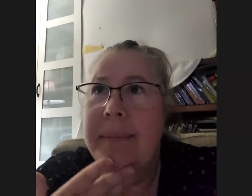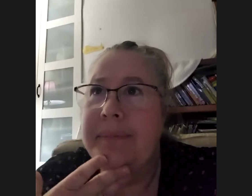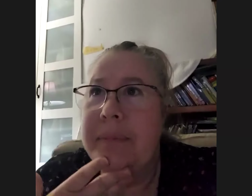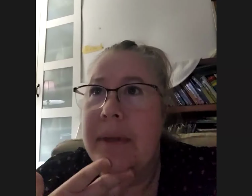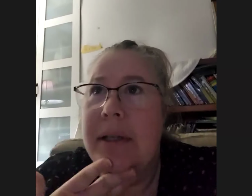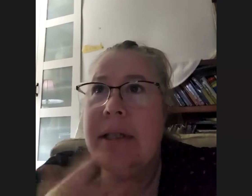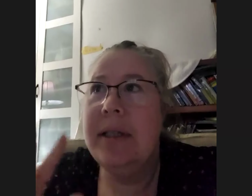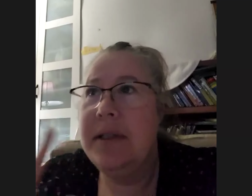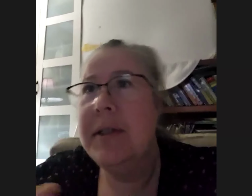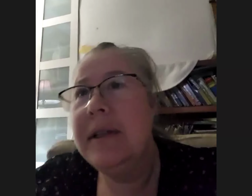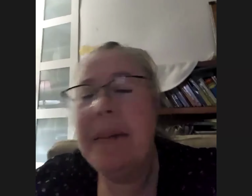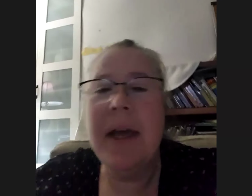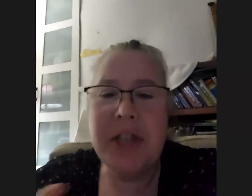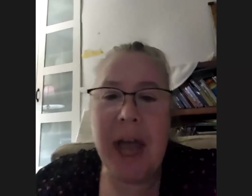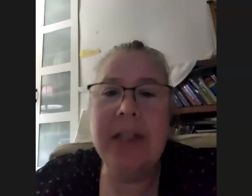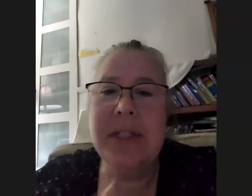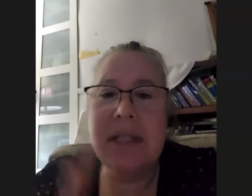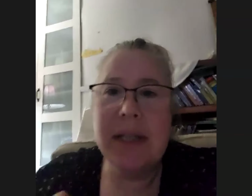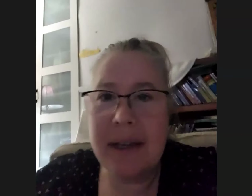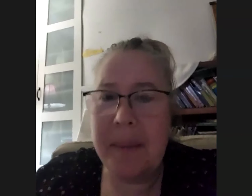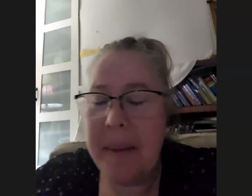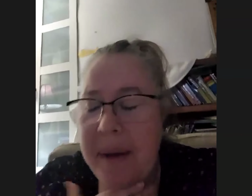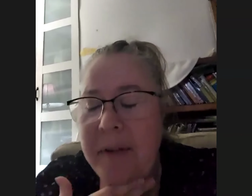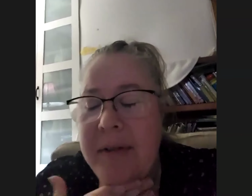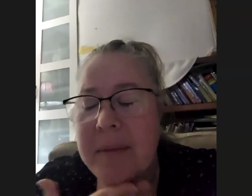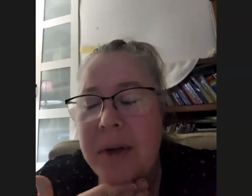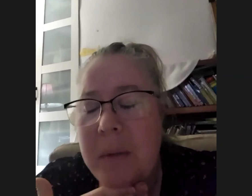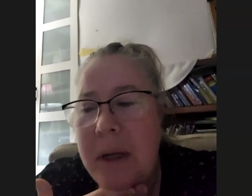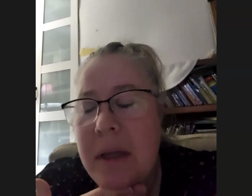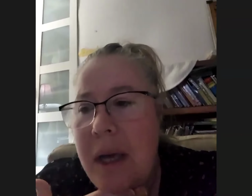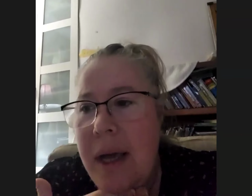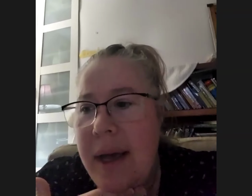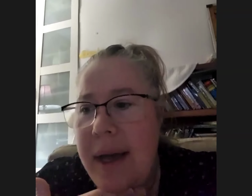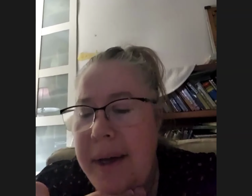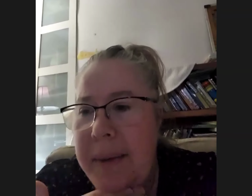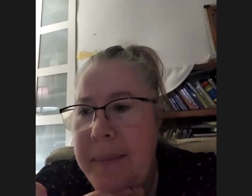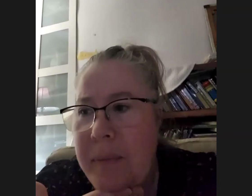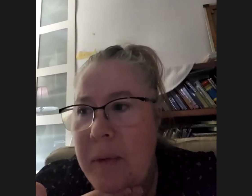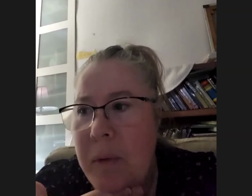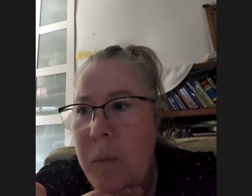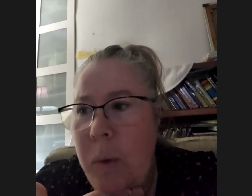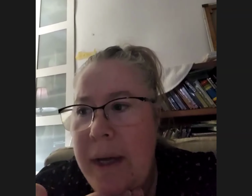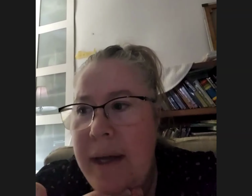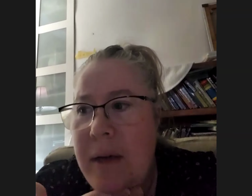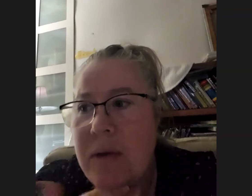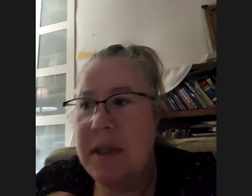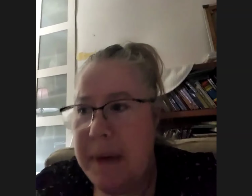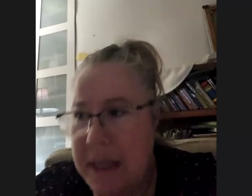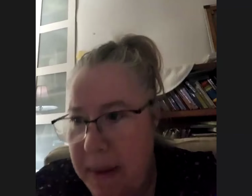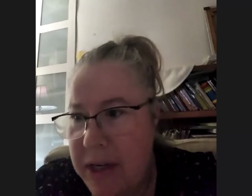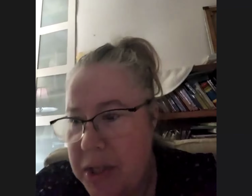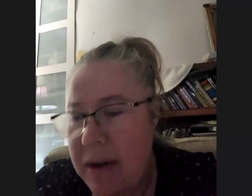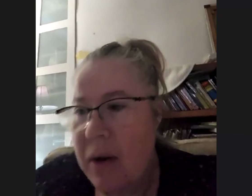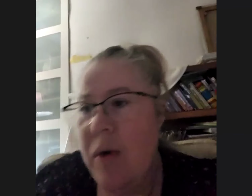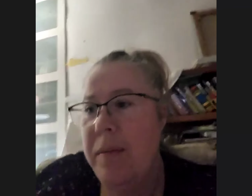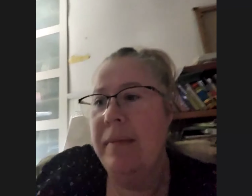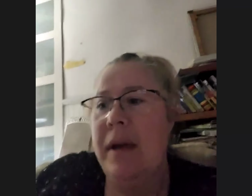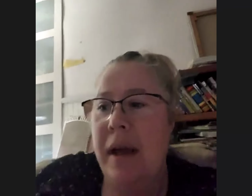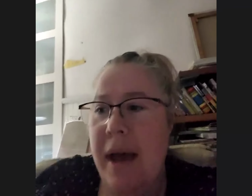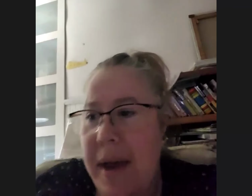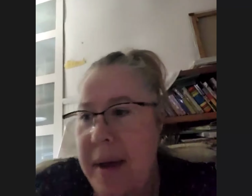exceptional dilemma and challenges that come up, I'm very familiar with. We used to speak Spanish